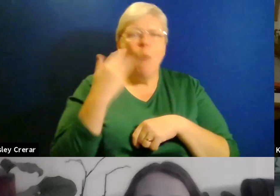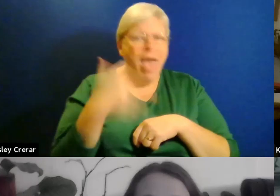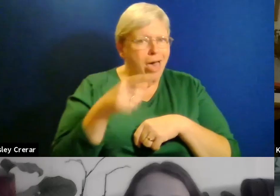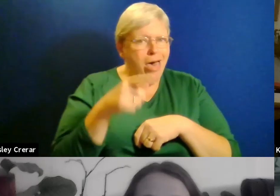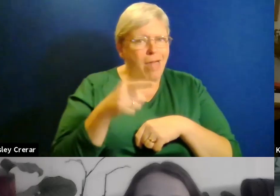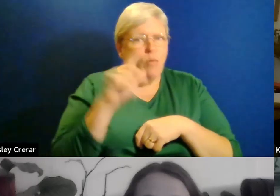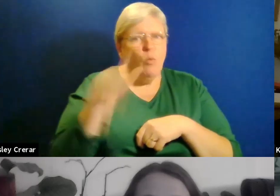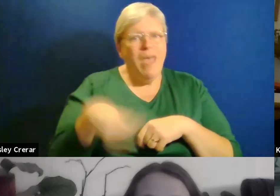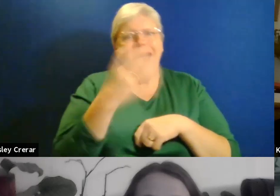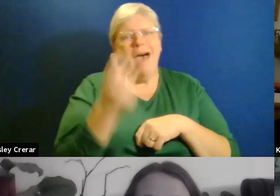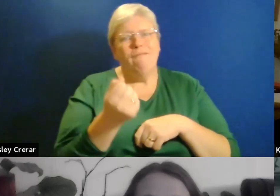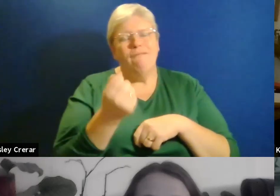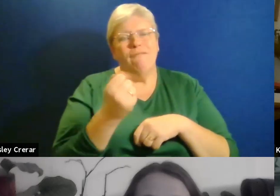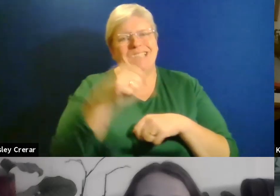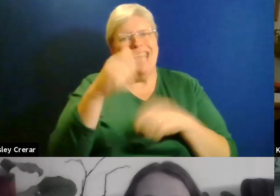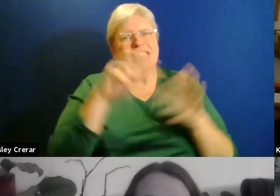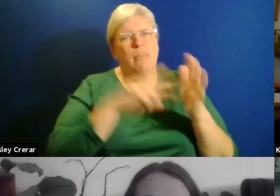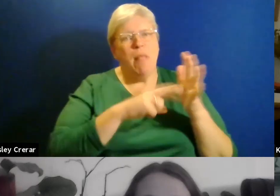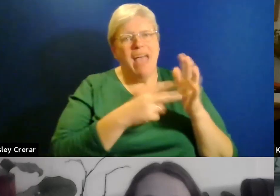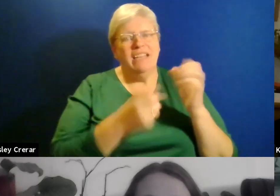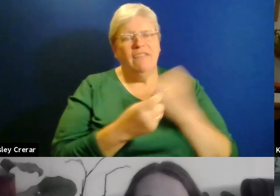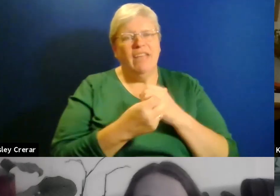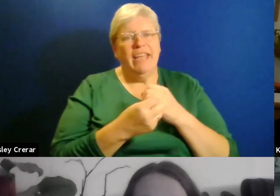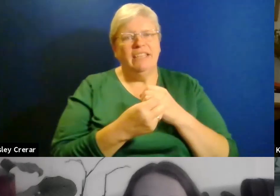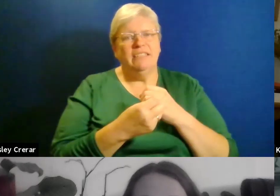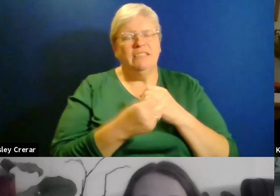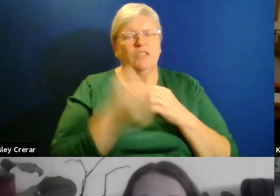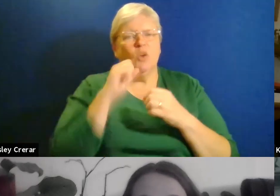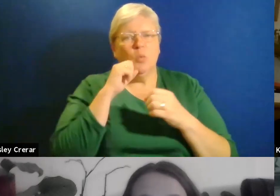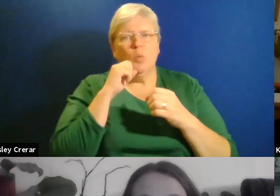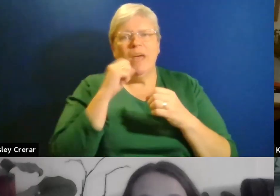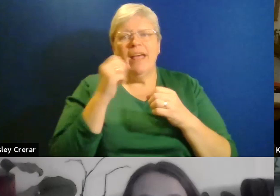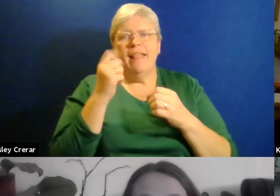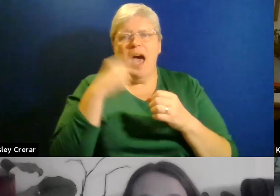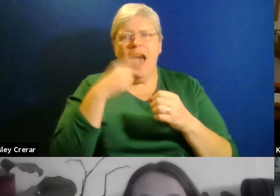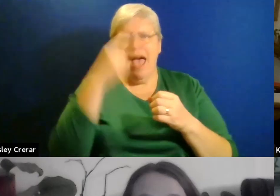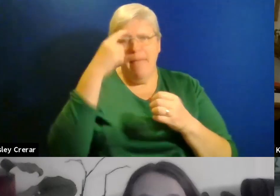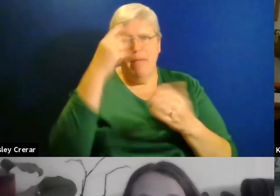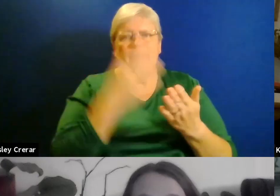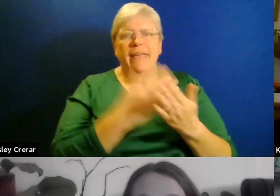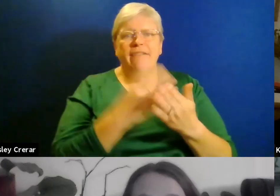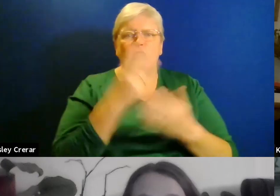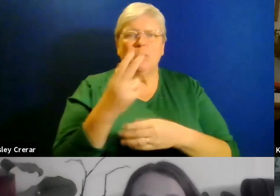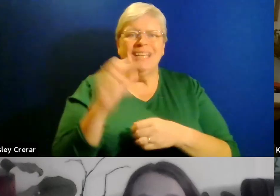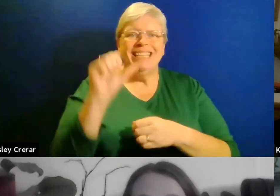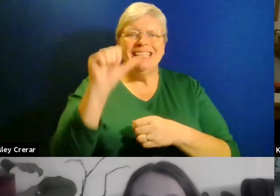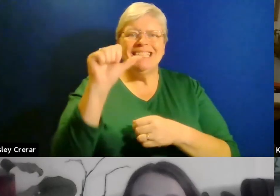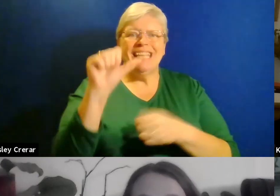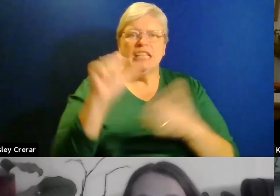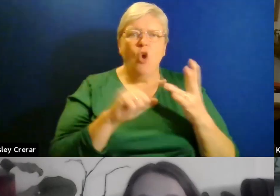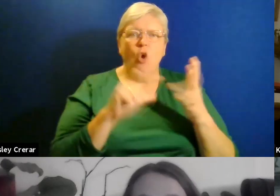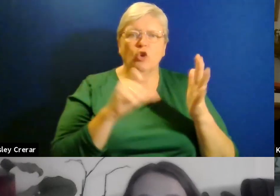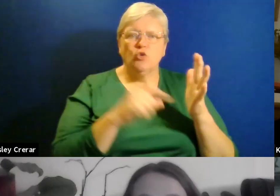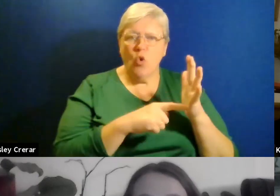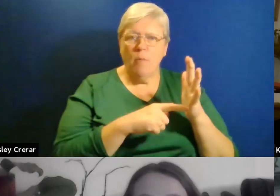We've got our next planned event is due to take place, I believe, on the 26th of October